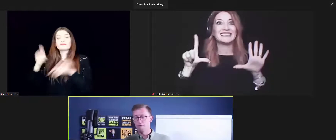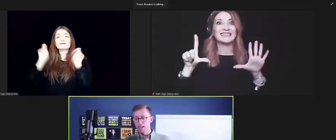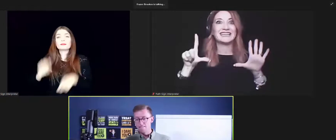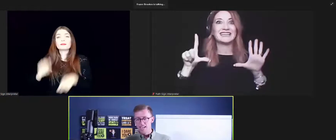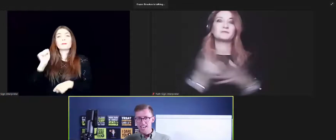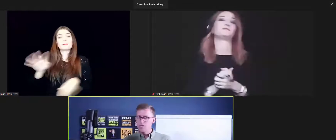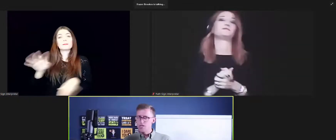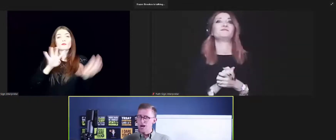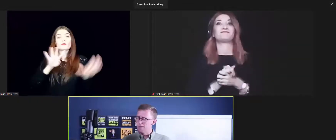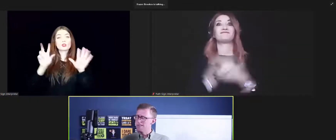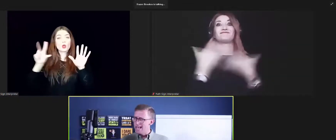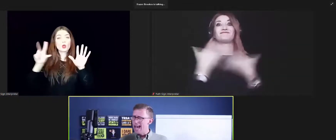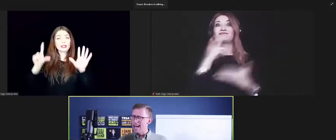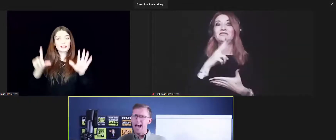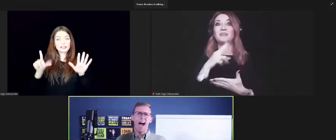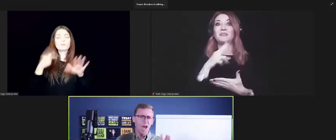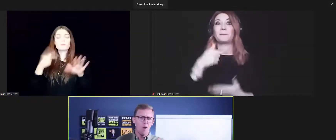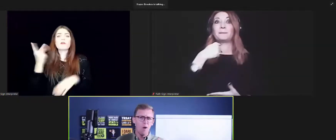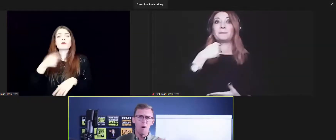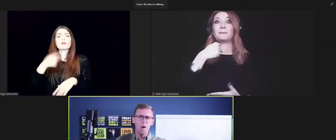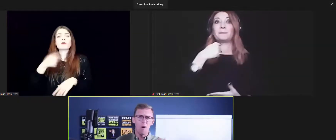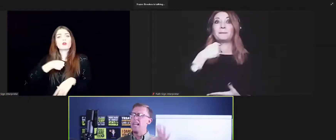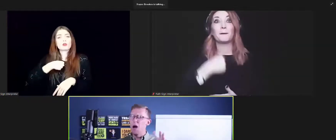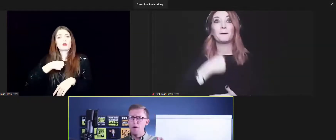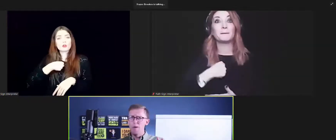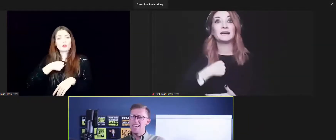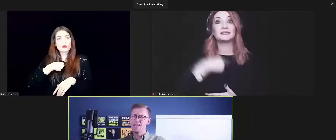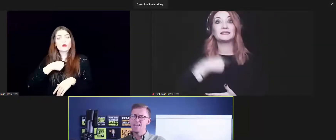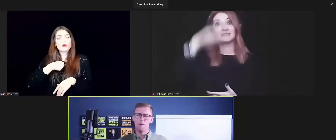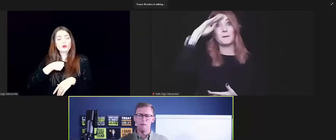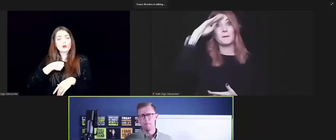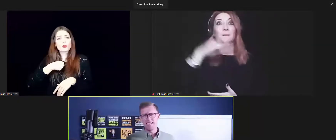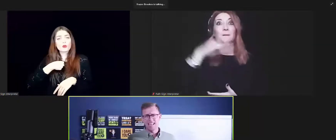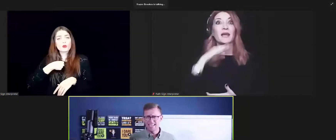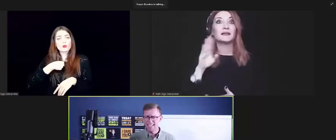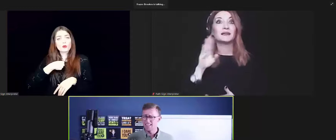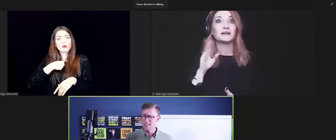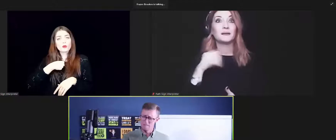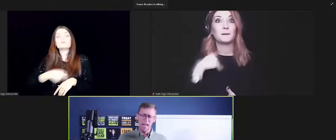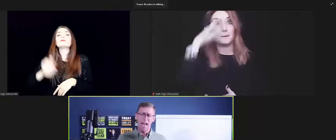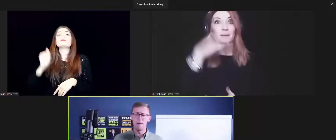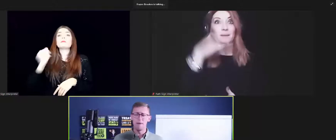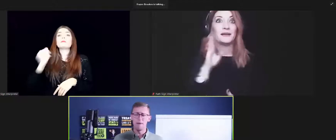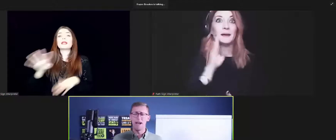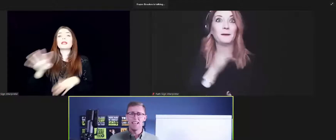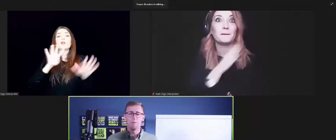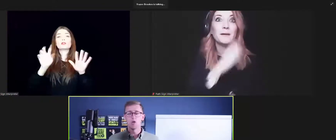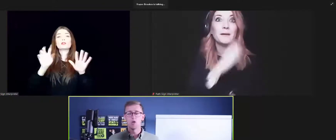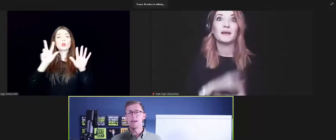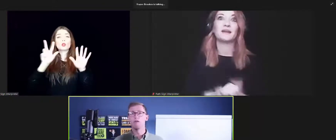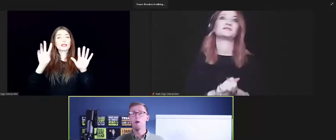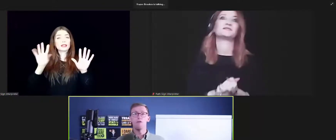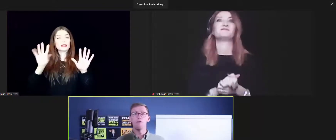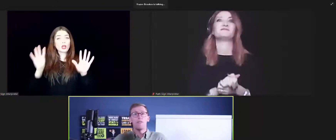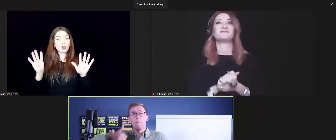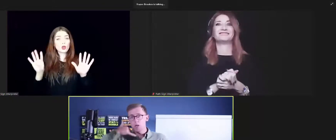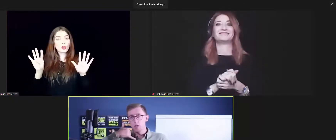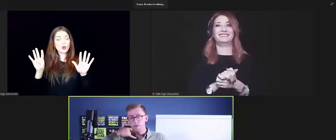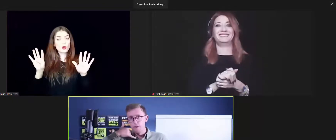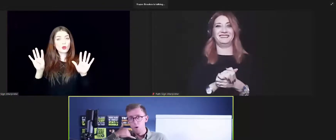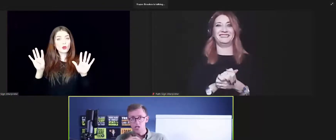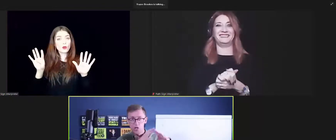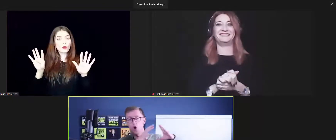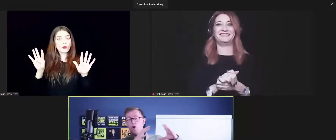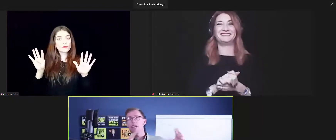Monthly. So yeah, I know, a little bit weird about my mum and dad thinking that MLM was Make Love Monthly. They picked up the phone